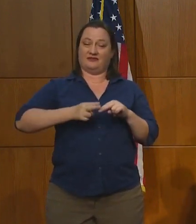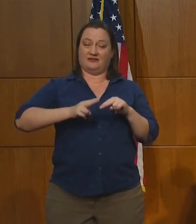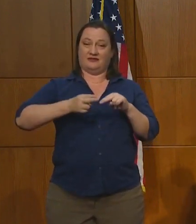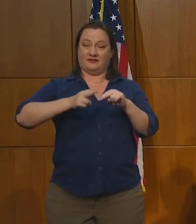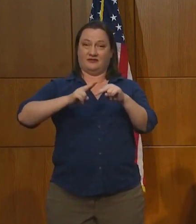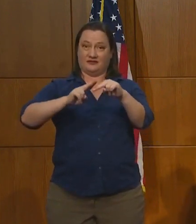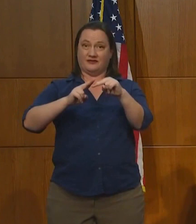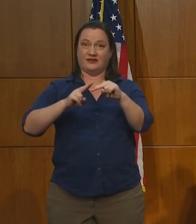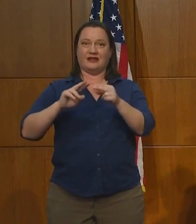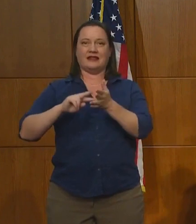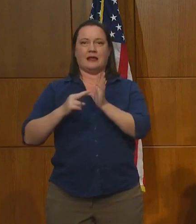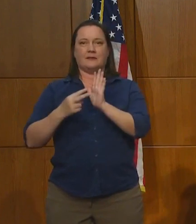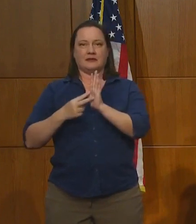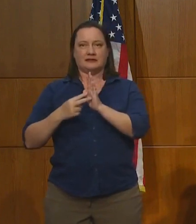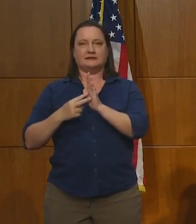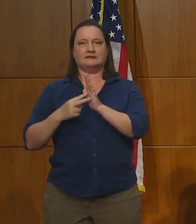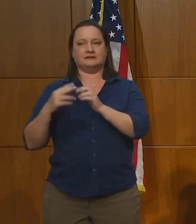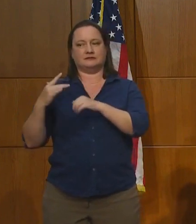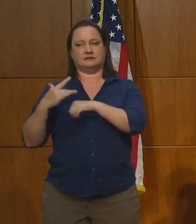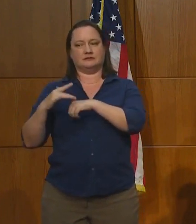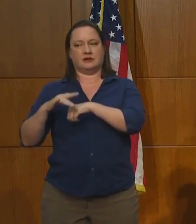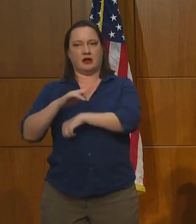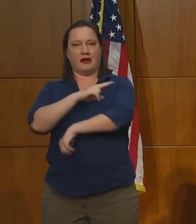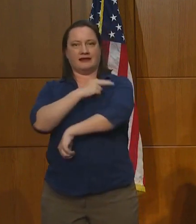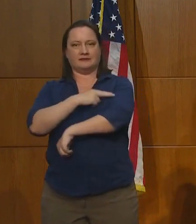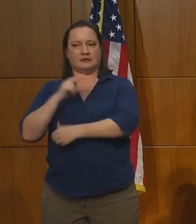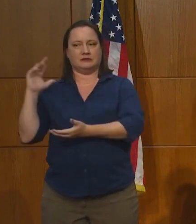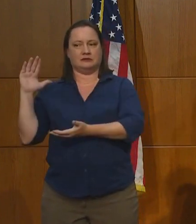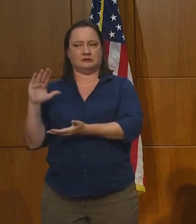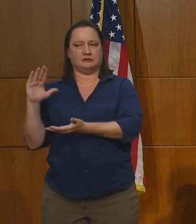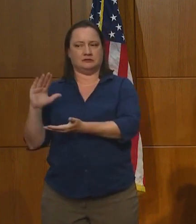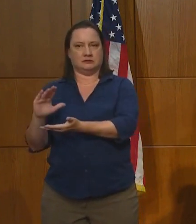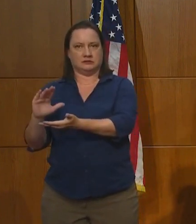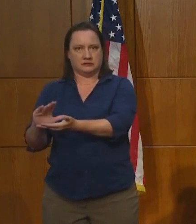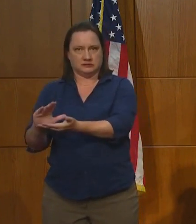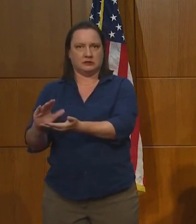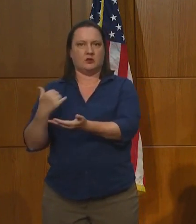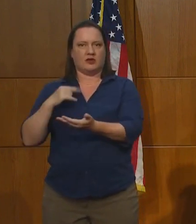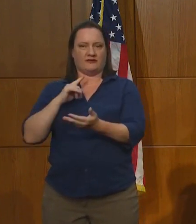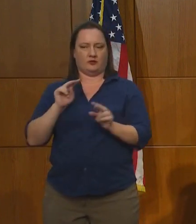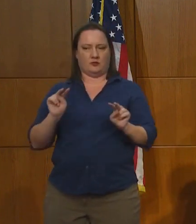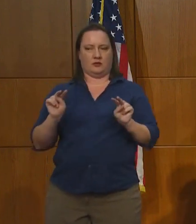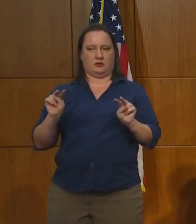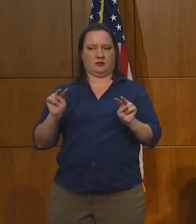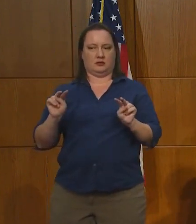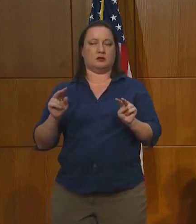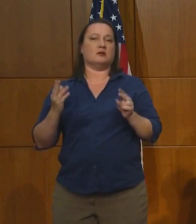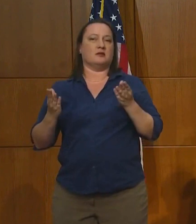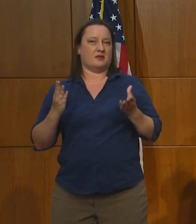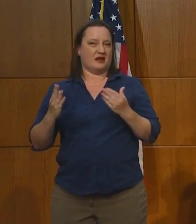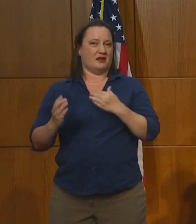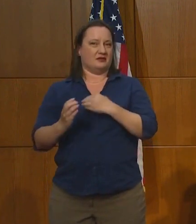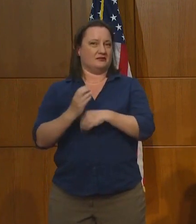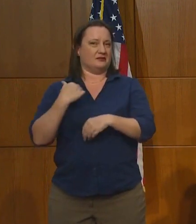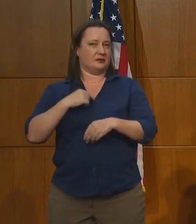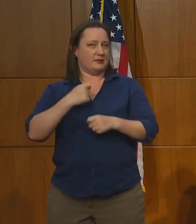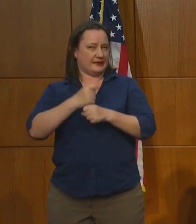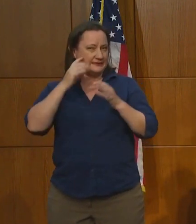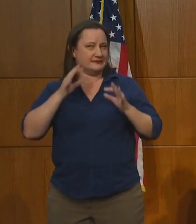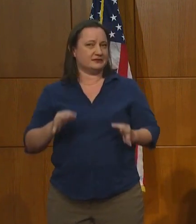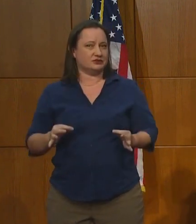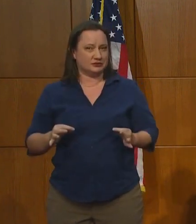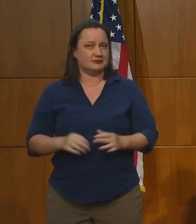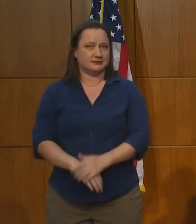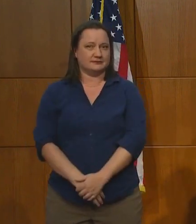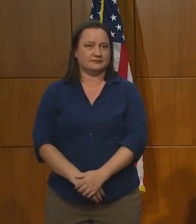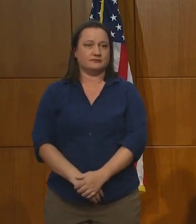and more limited, then obviously we're going to make other decisions. So that's certainly one area, but the other numbers that we showed you,